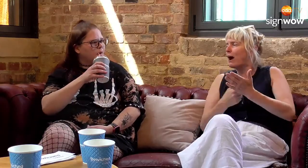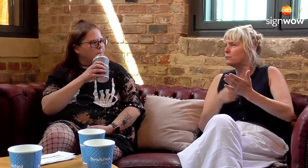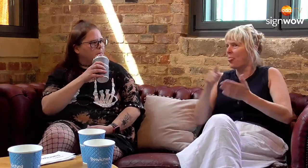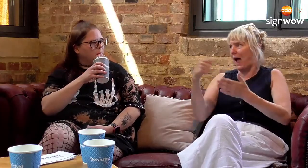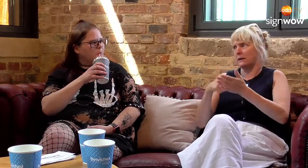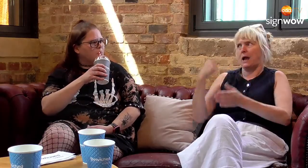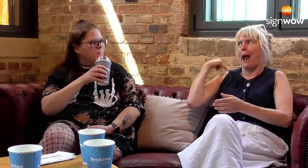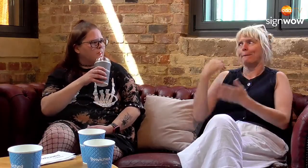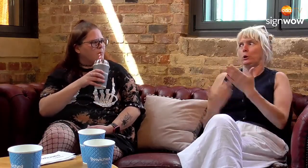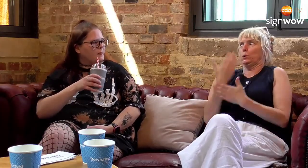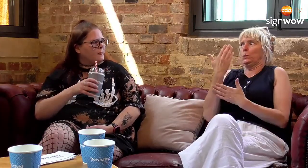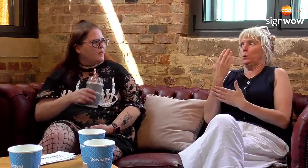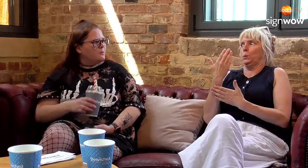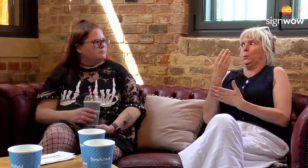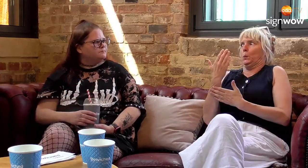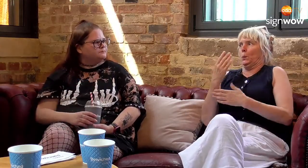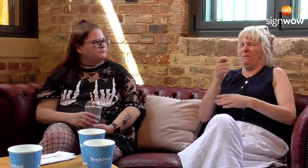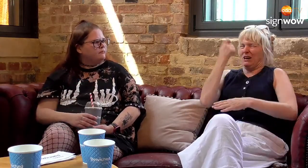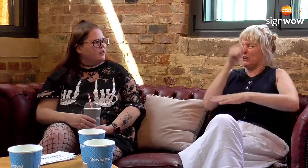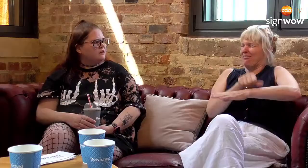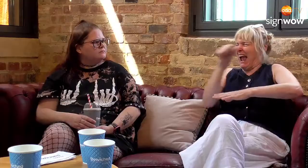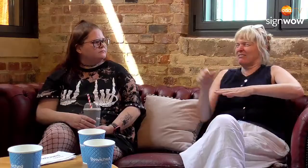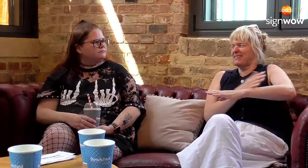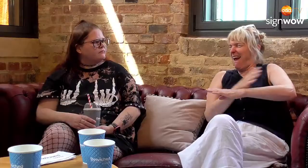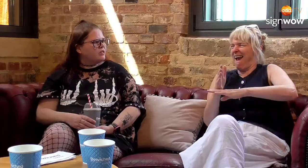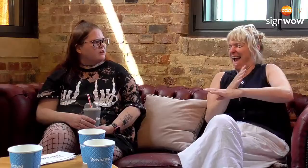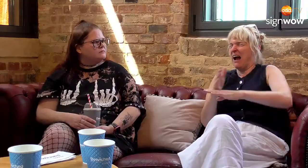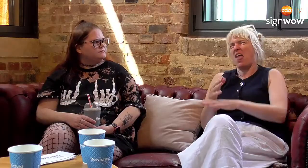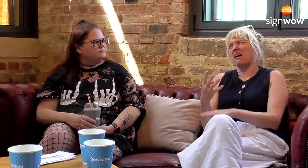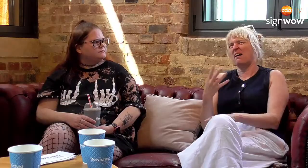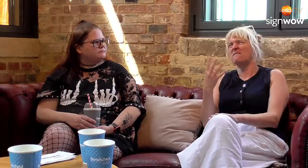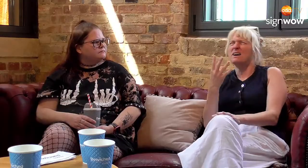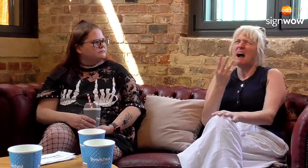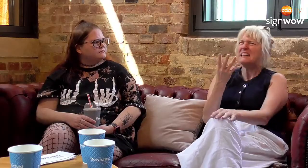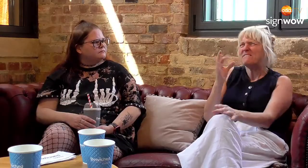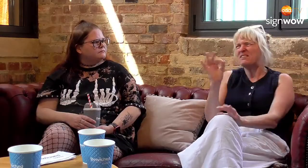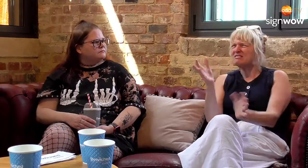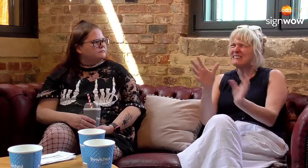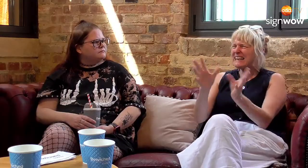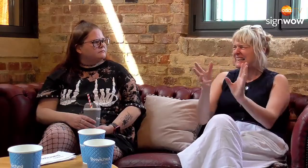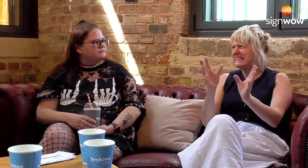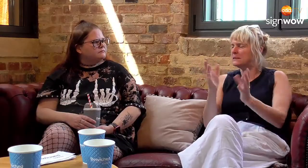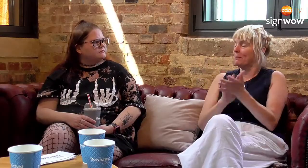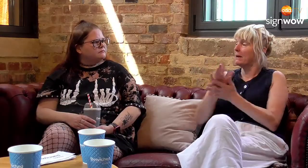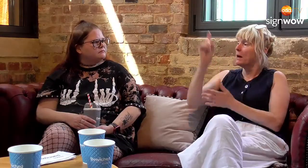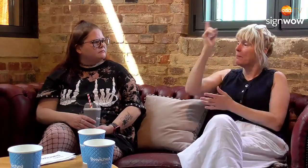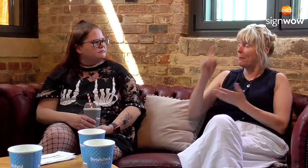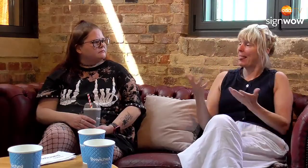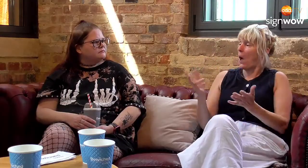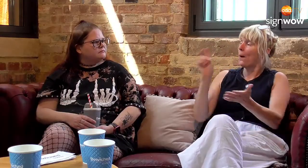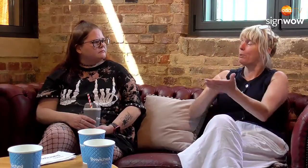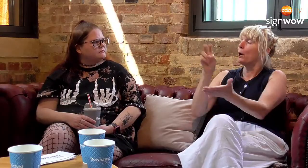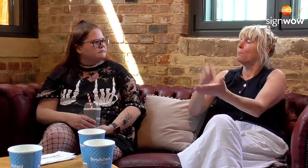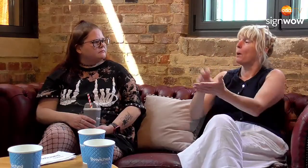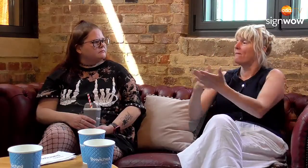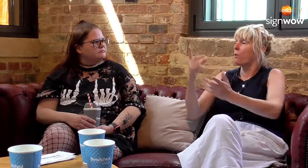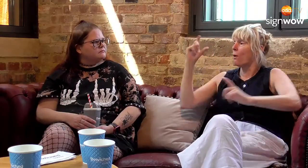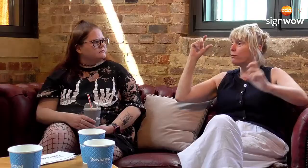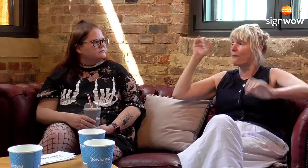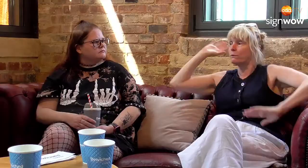It's like very retro now, but at the time it was really new. But yeah, I'd say 40s, 50s. But people now book